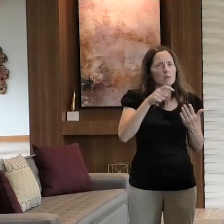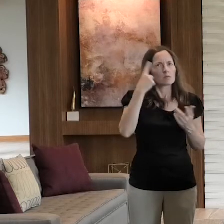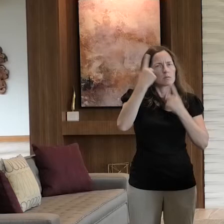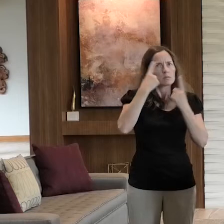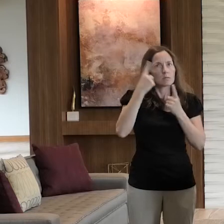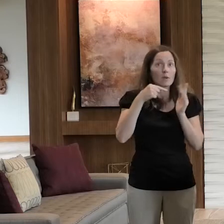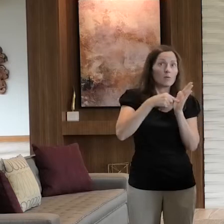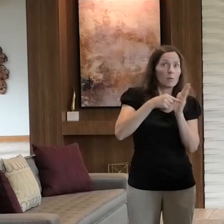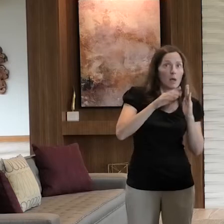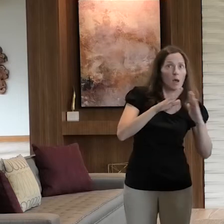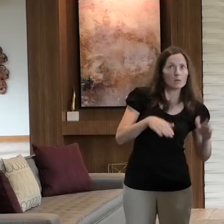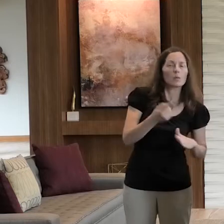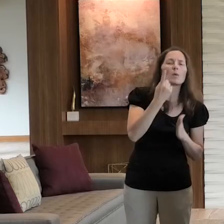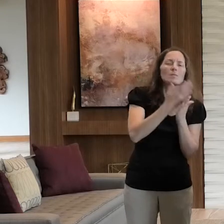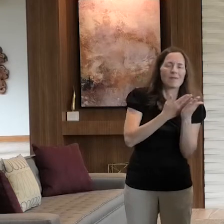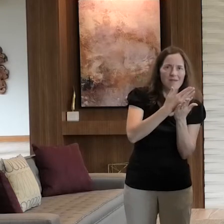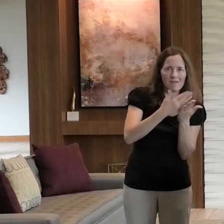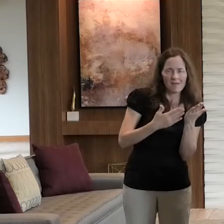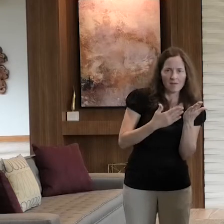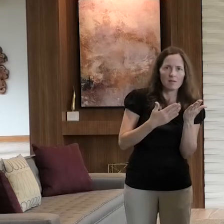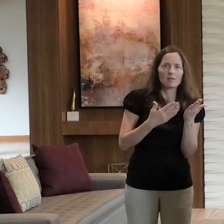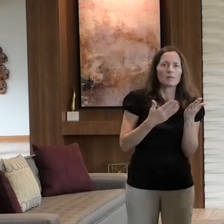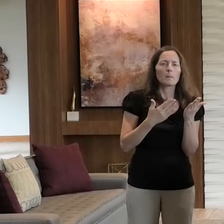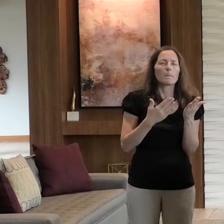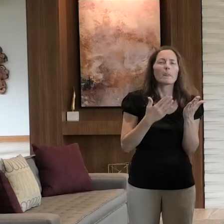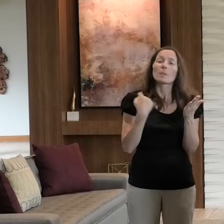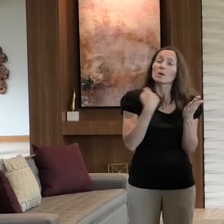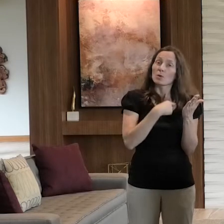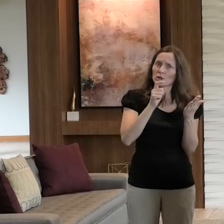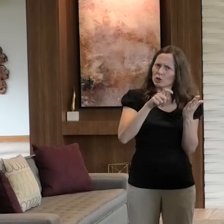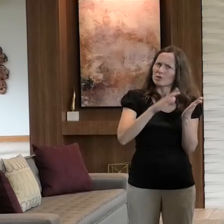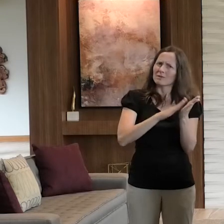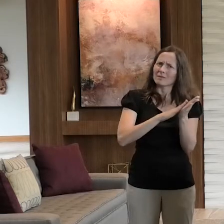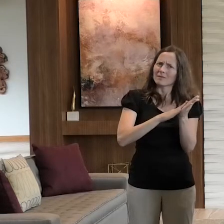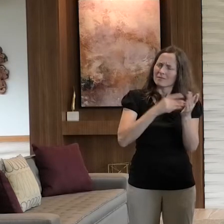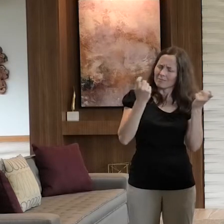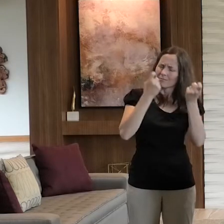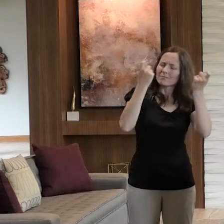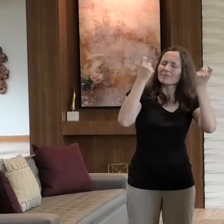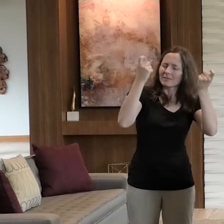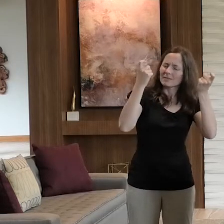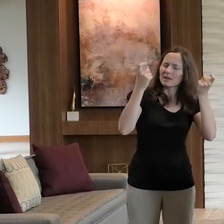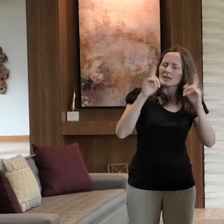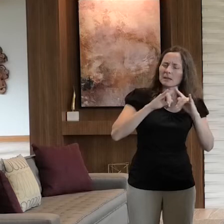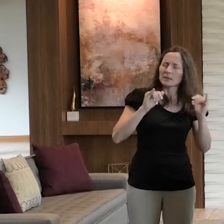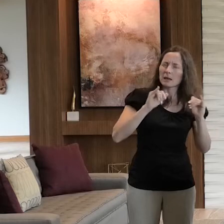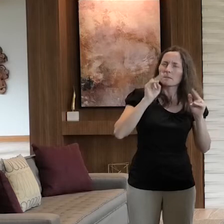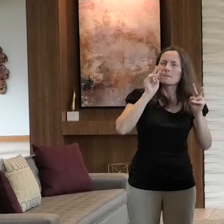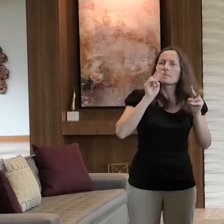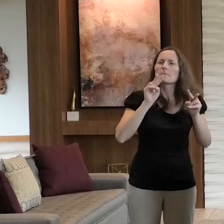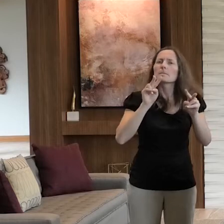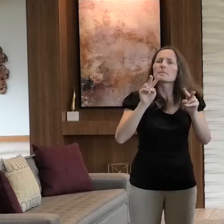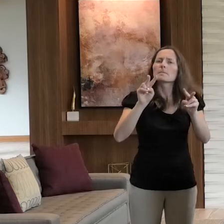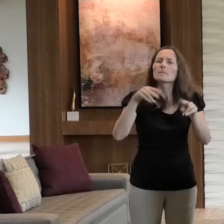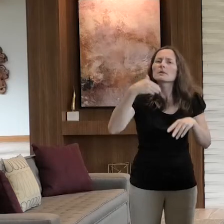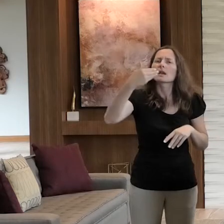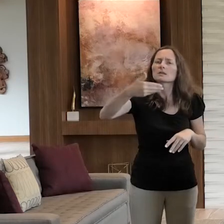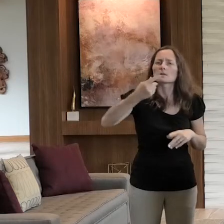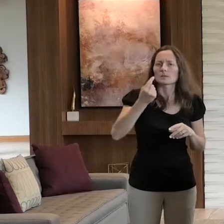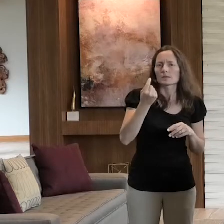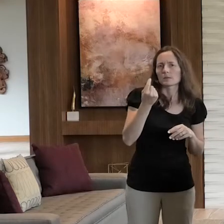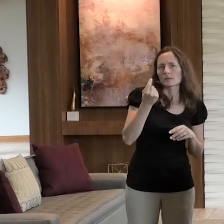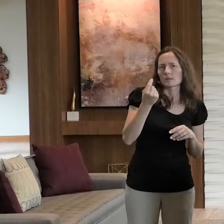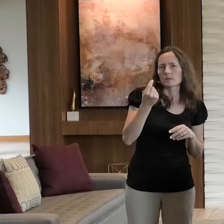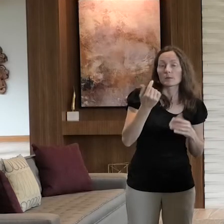this success, but keep an eye forward, right? We need today's celebration to be momentum to